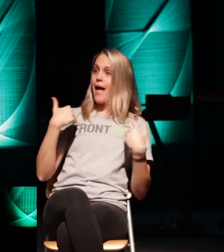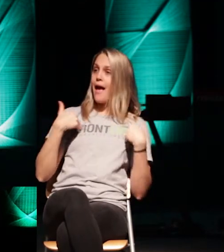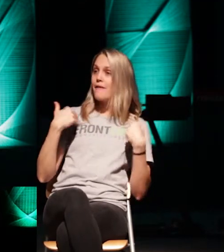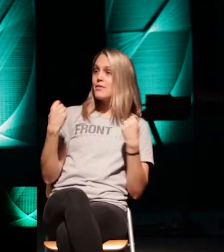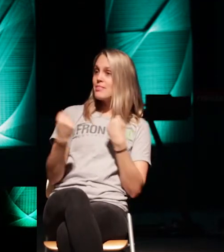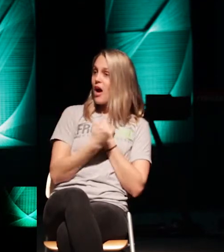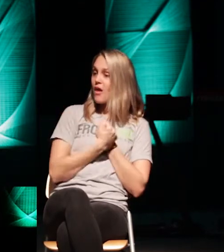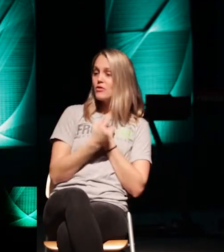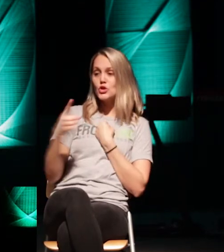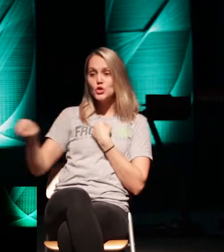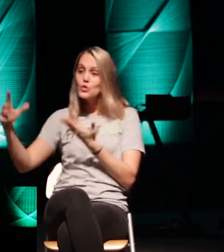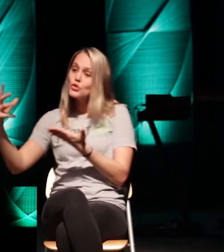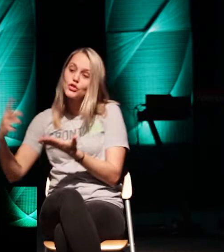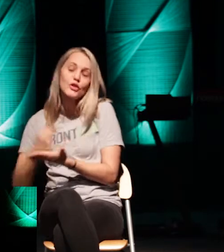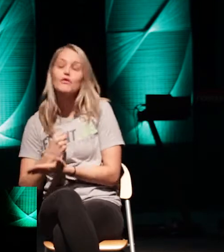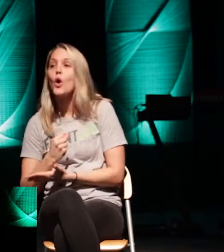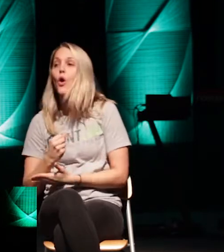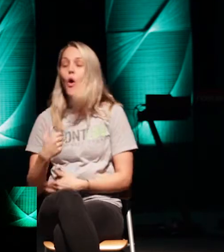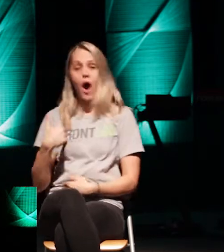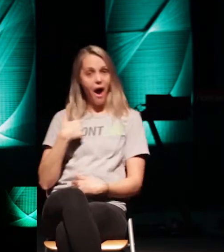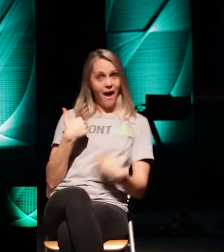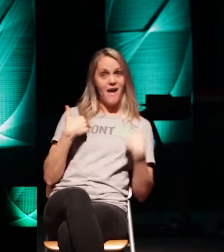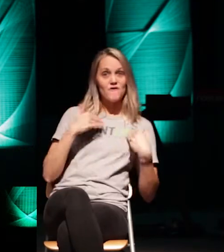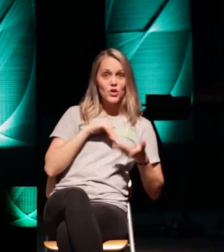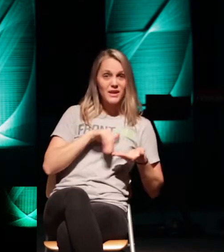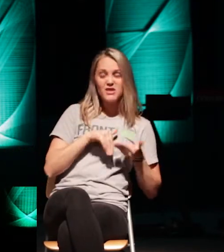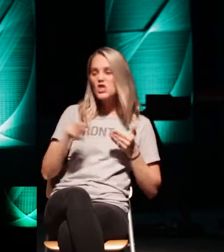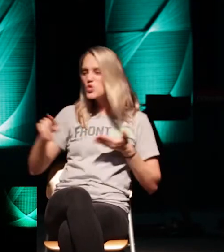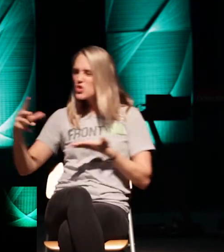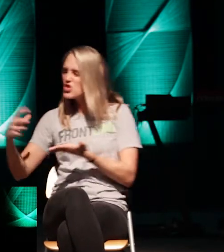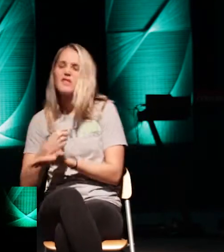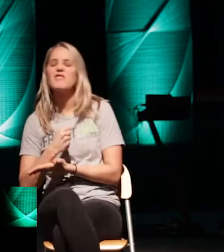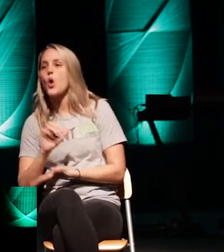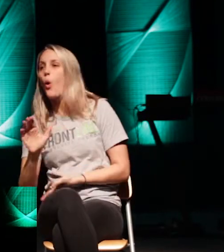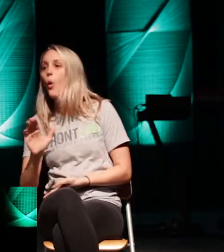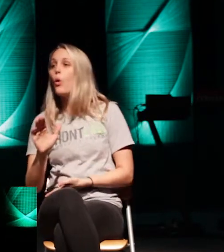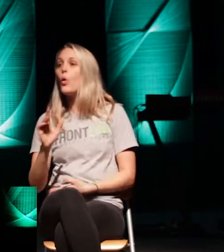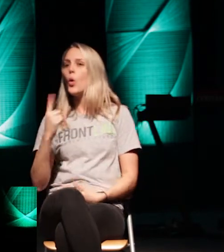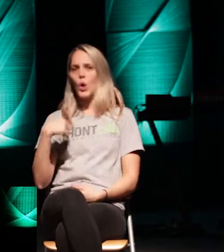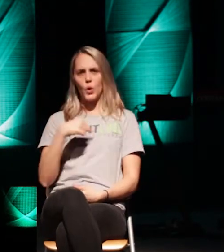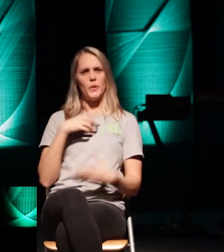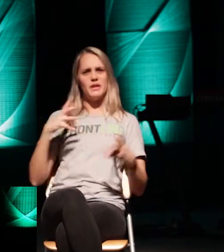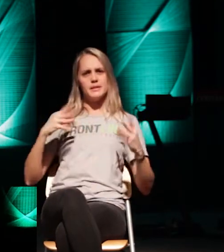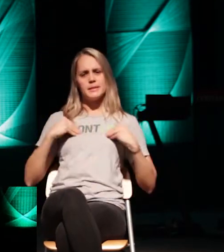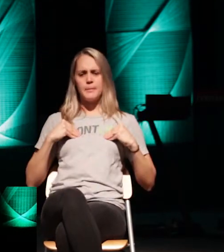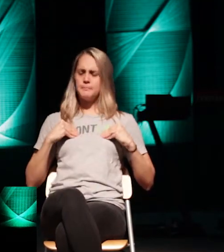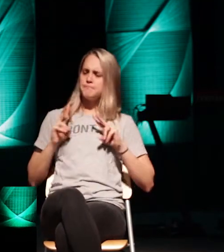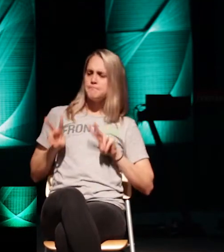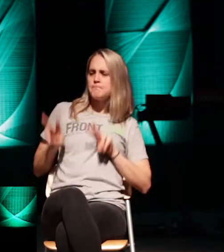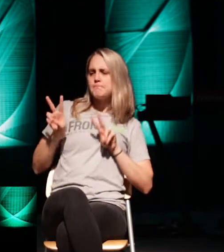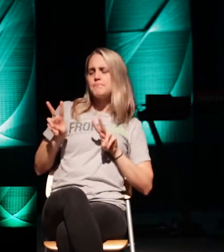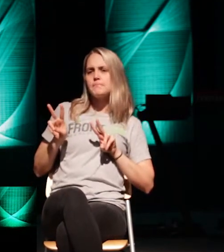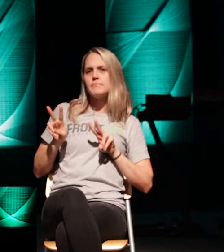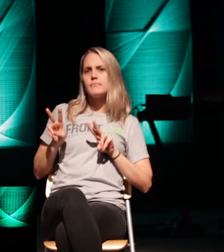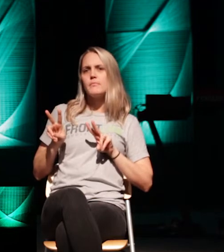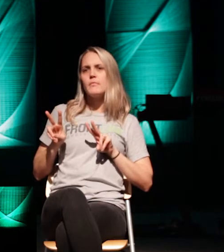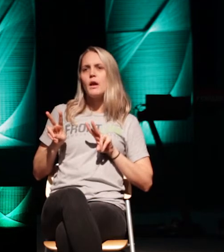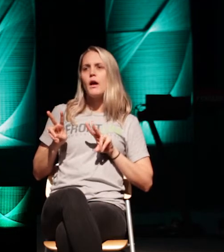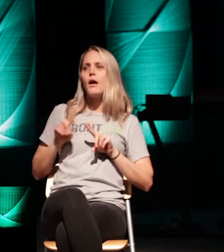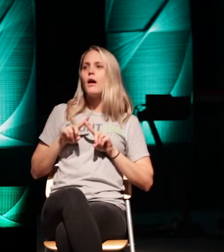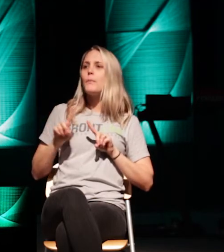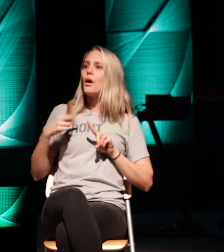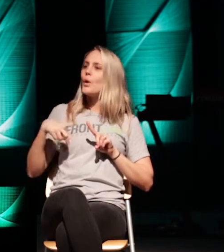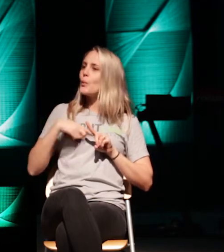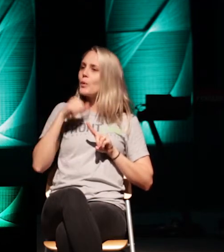deserve what I got, and that's forgiveness. And we put on this hat of judge instead of the hat of messenger. You see,